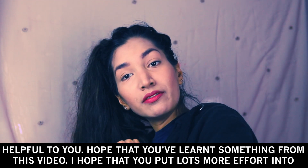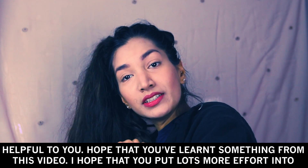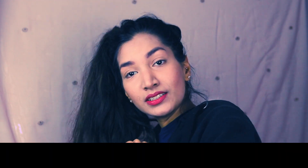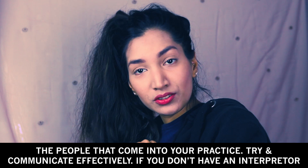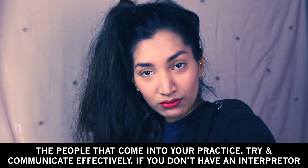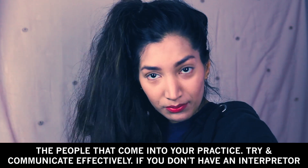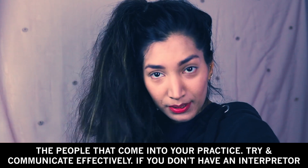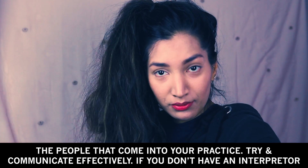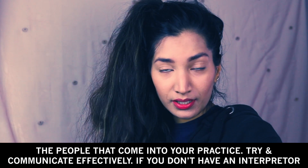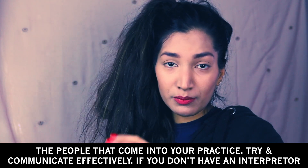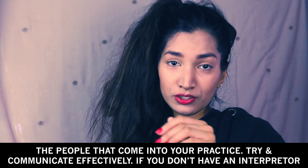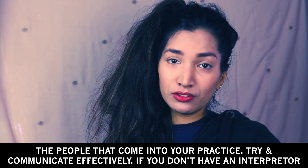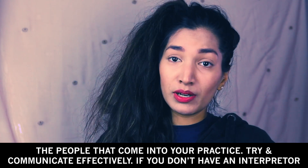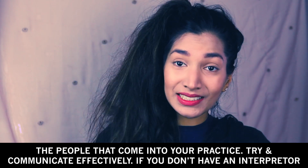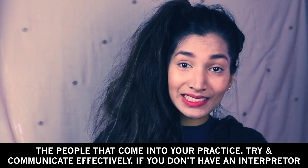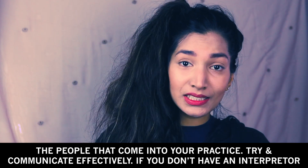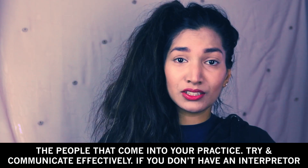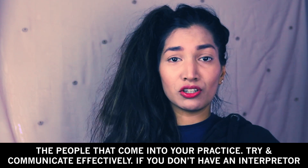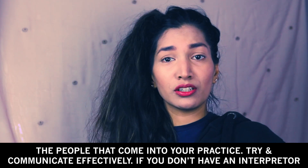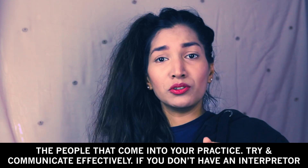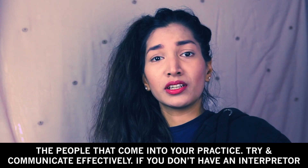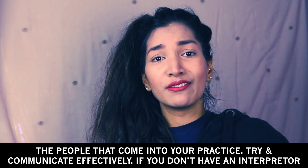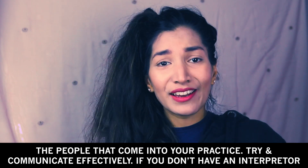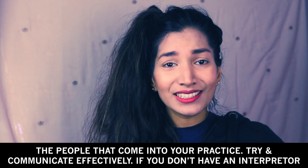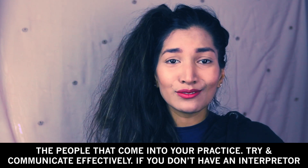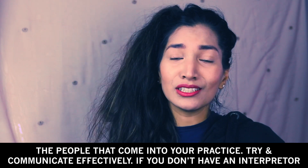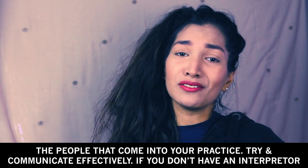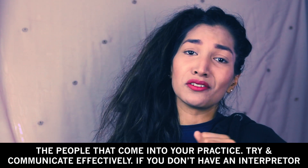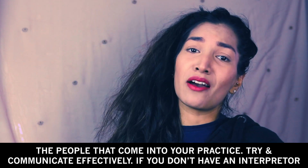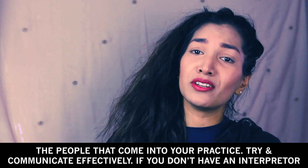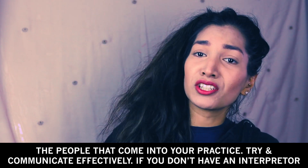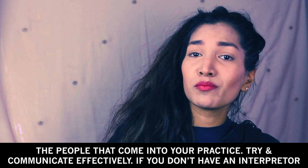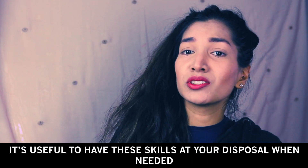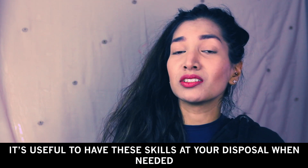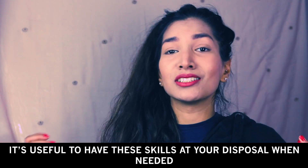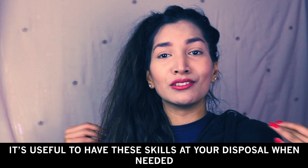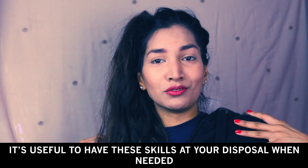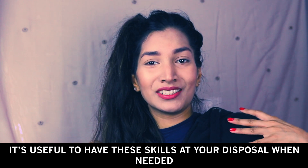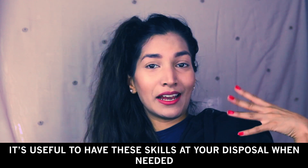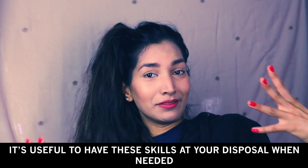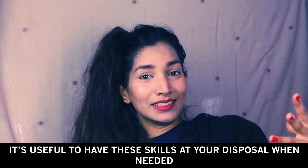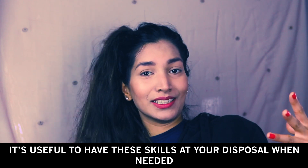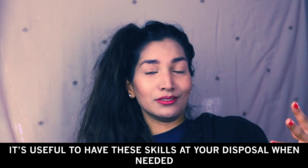effort into the people that come into your practice. Try and communicate effectively. If you don't have an interpreter, it's useful to have these skills